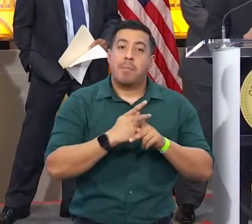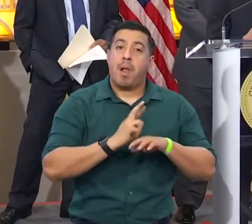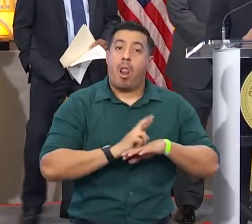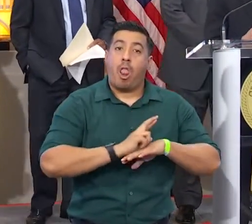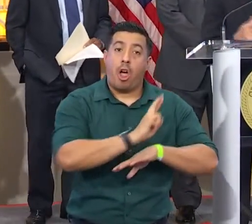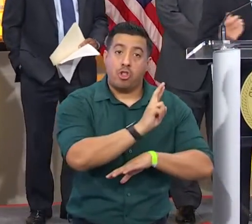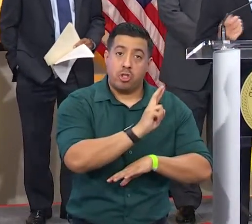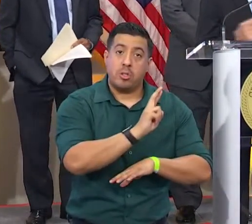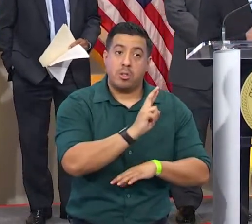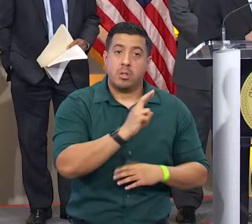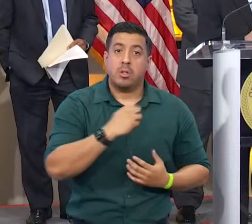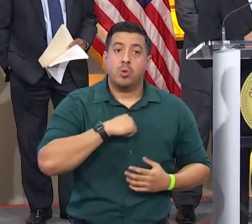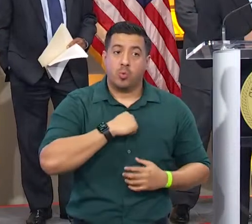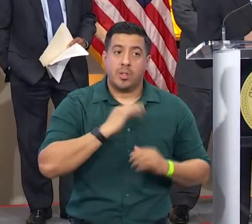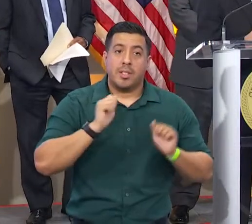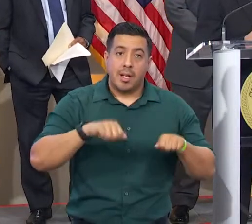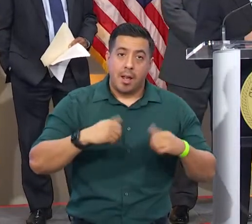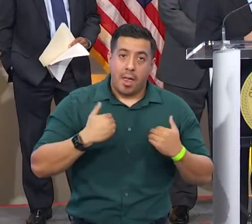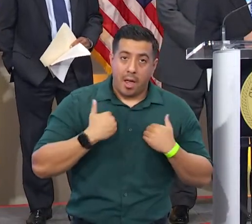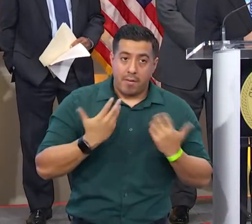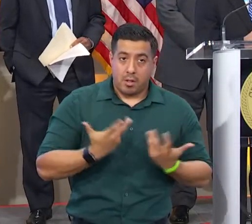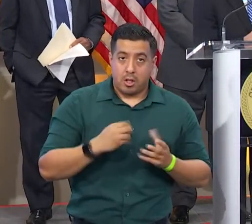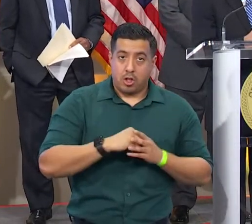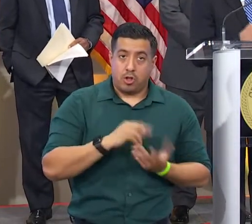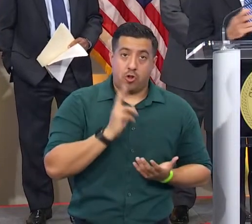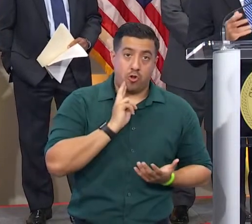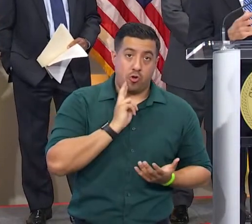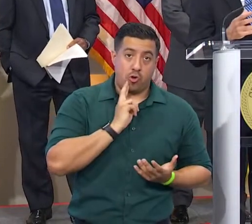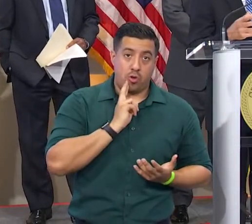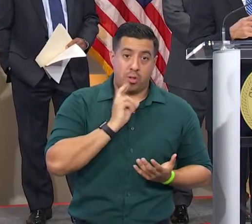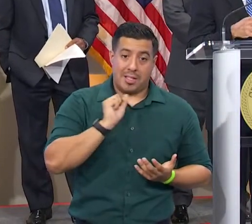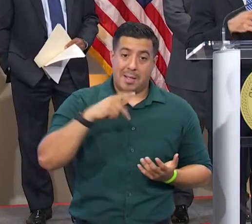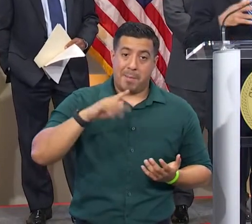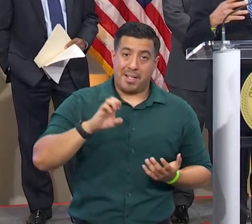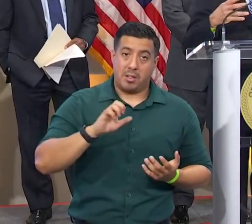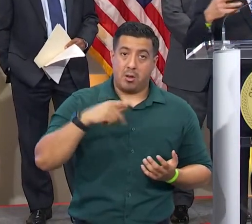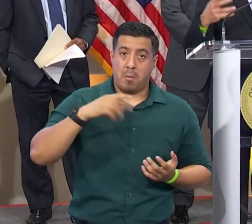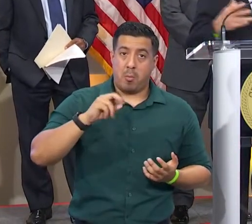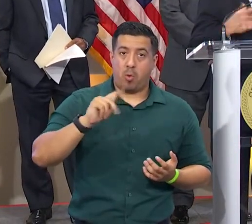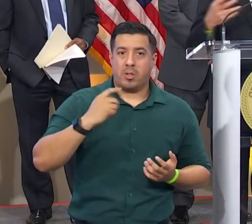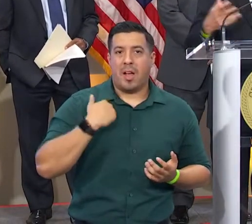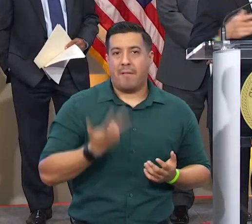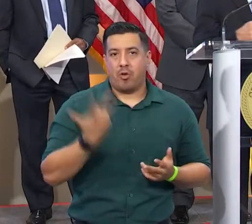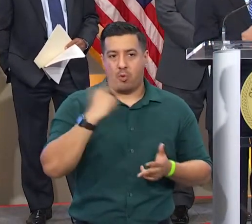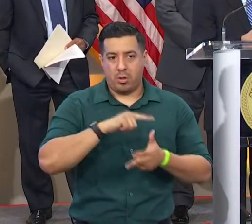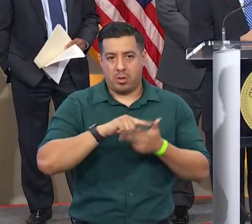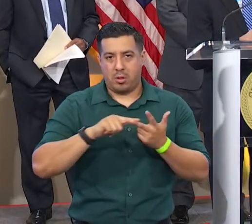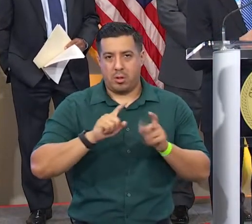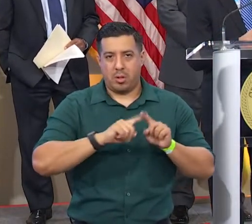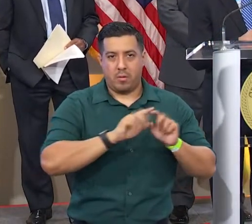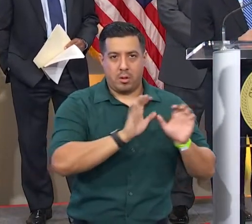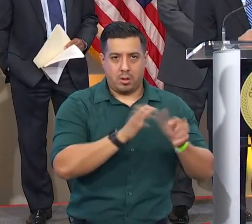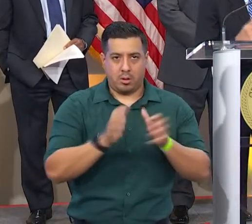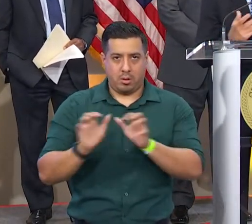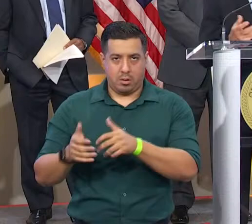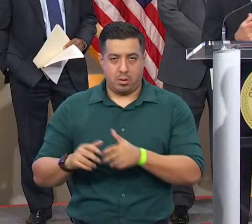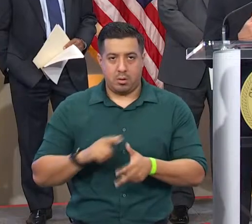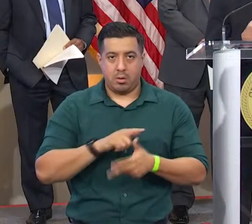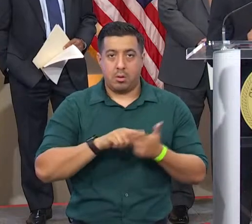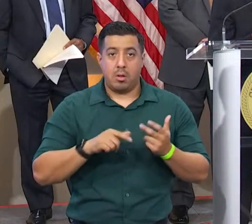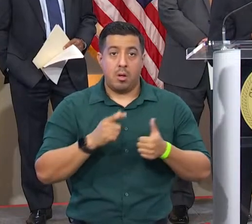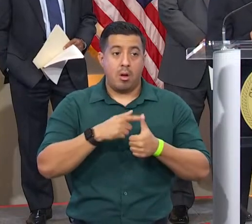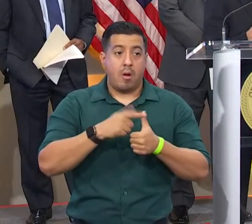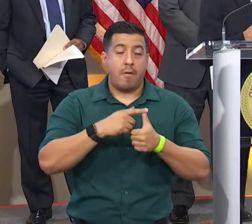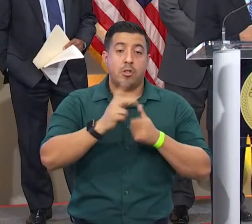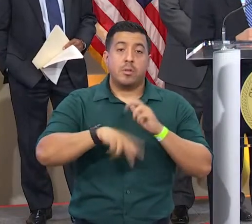we can have at the Houston Spaceport, there are three categories of launches. Let me start